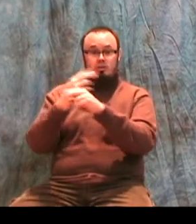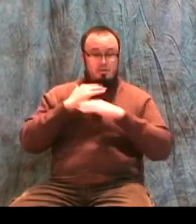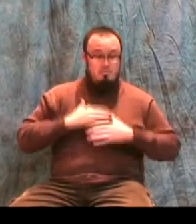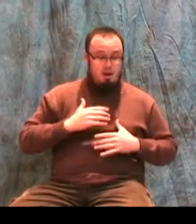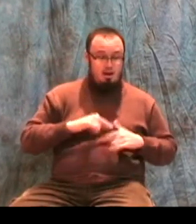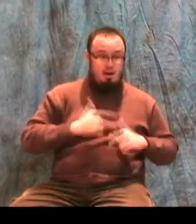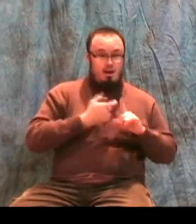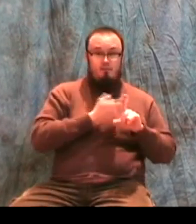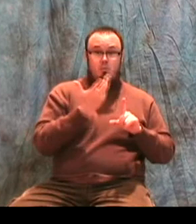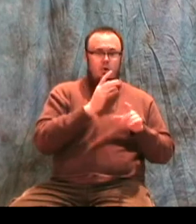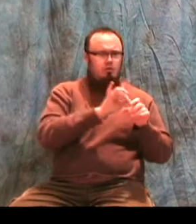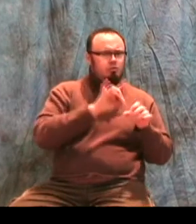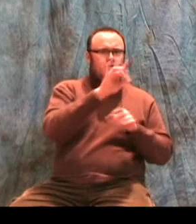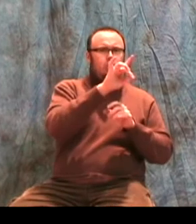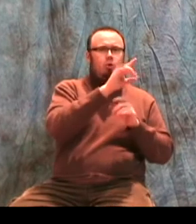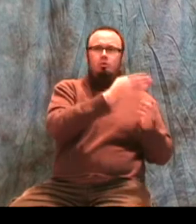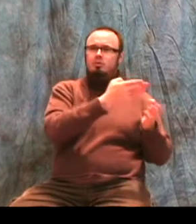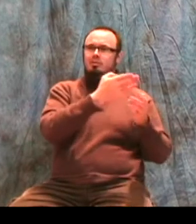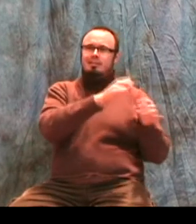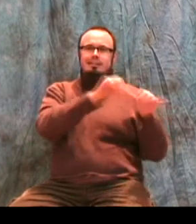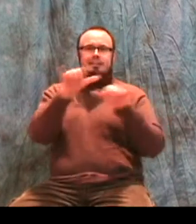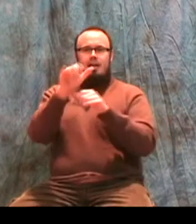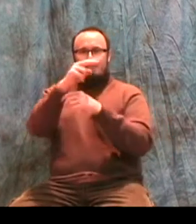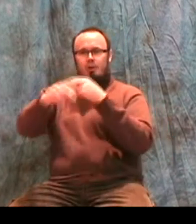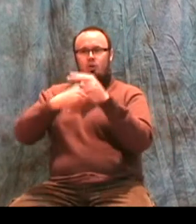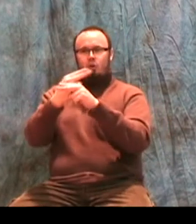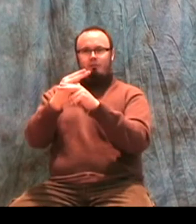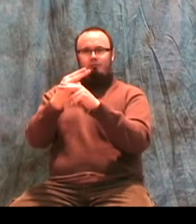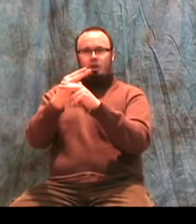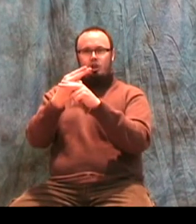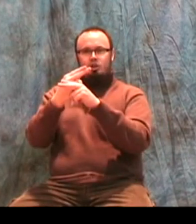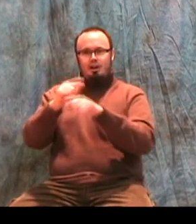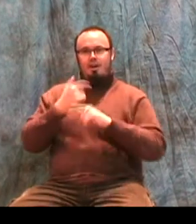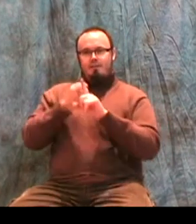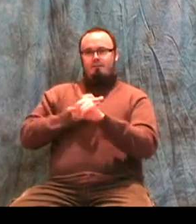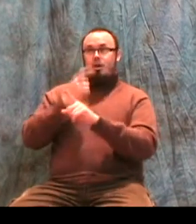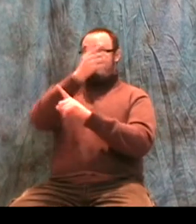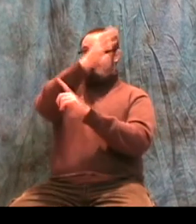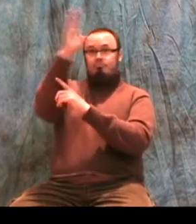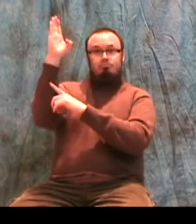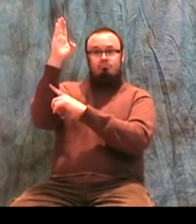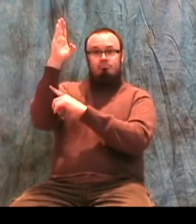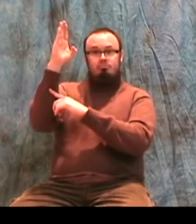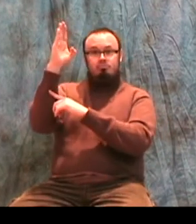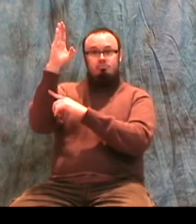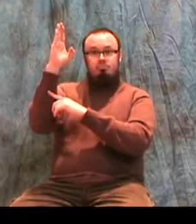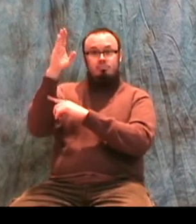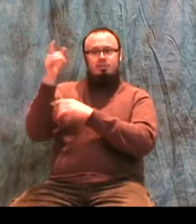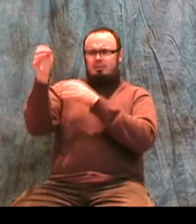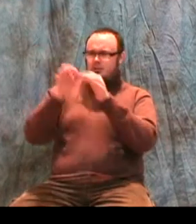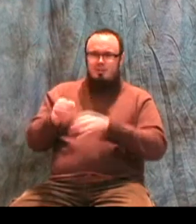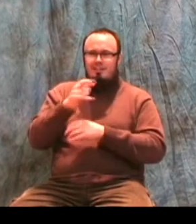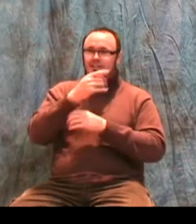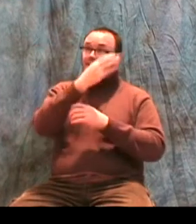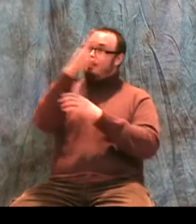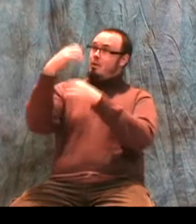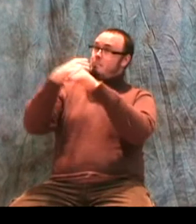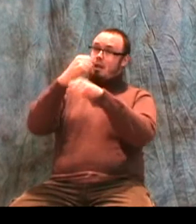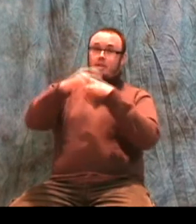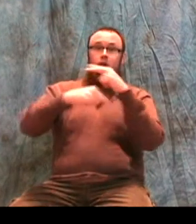is the life giver to the universe. Judaism teaches that God didn't just make the universe and leave it. He constantly wills it to